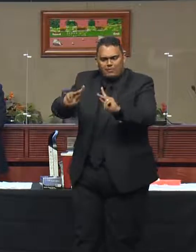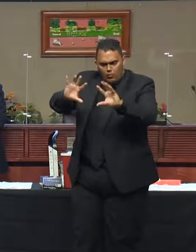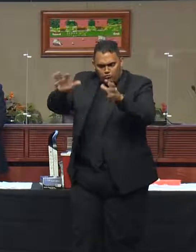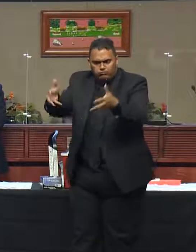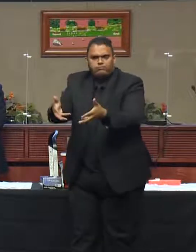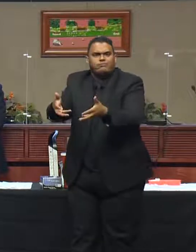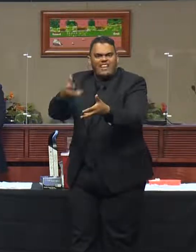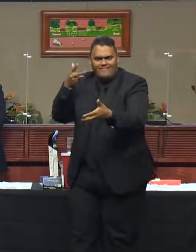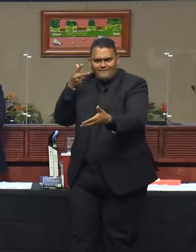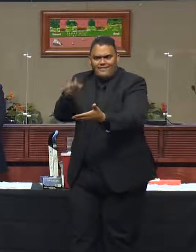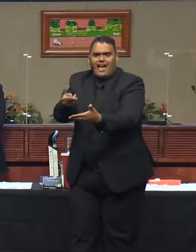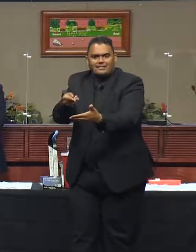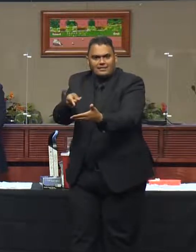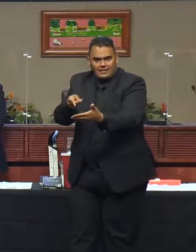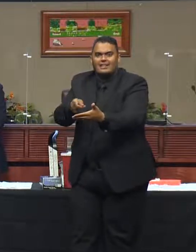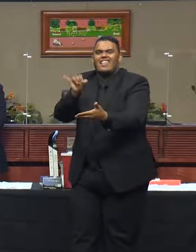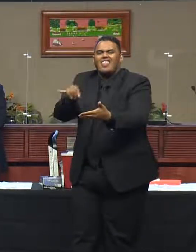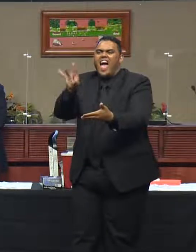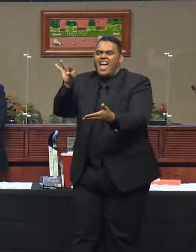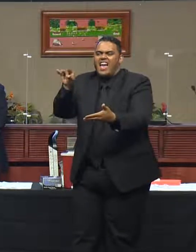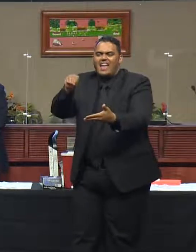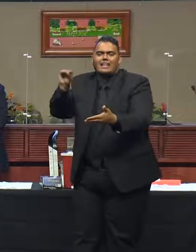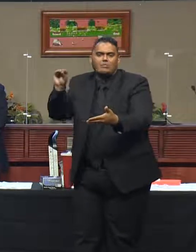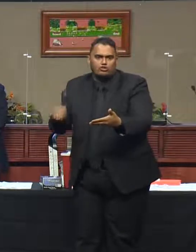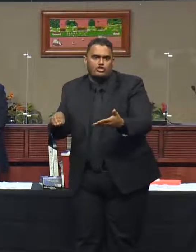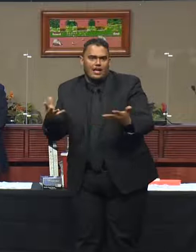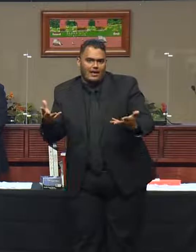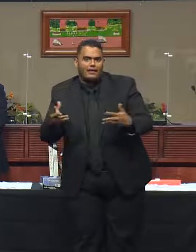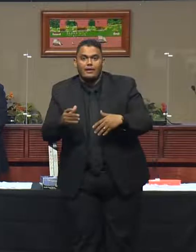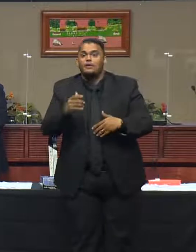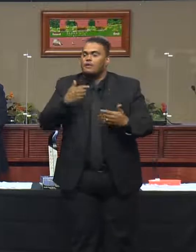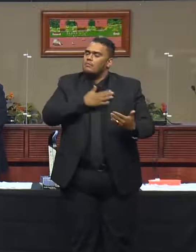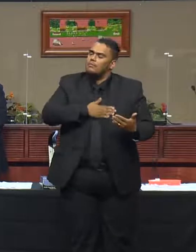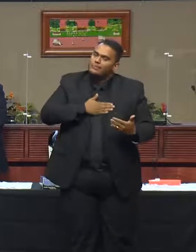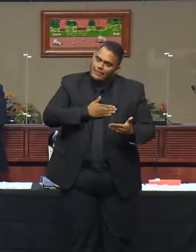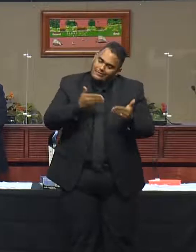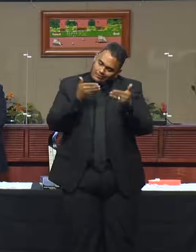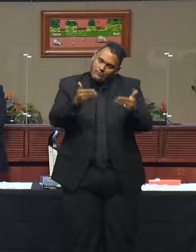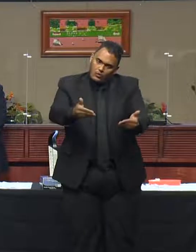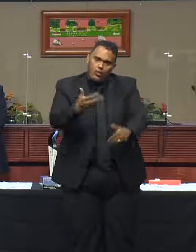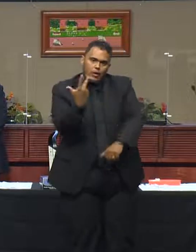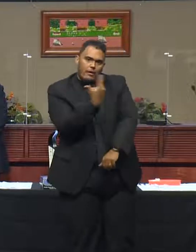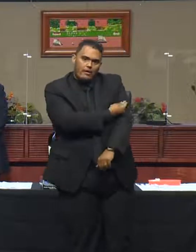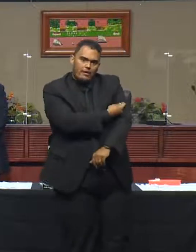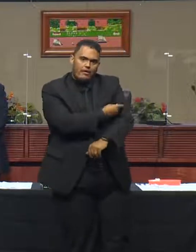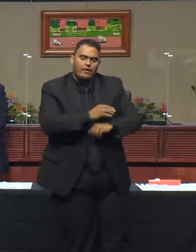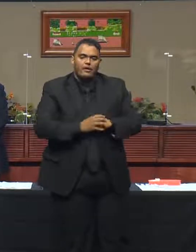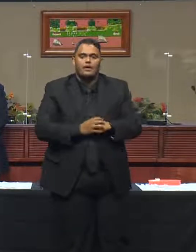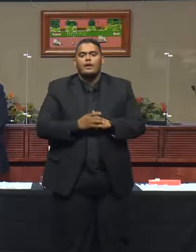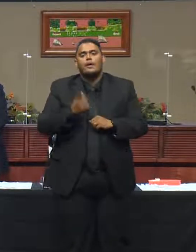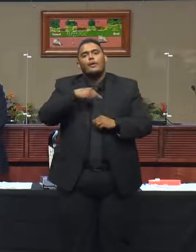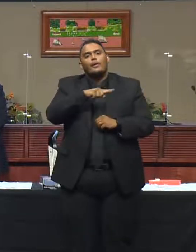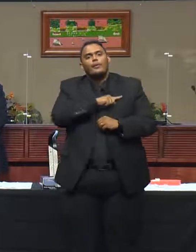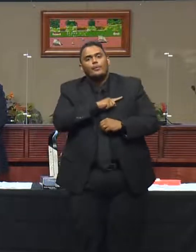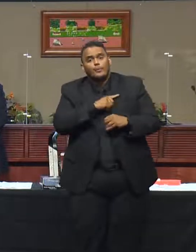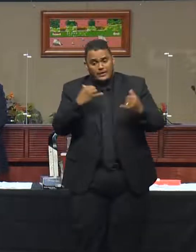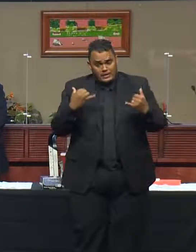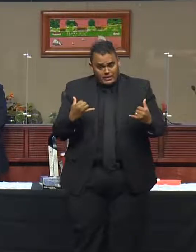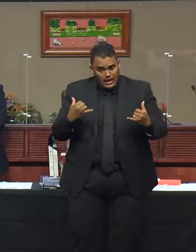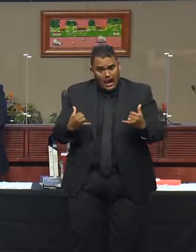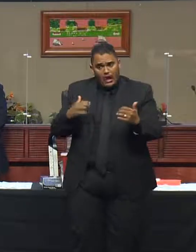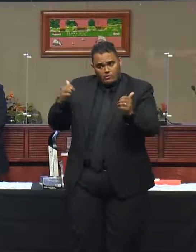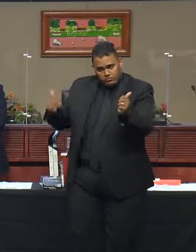So you can play a role in our community in helping us get back to normal. And we're headed in that direction. Here in